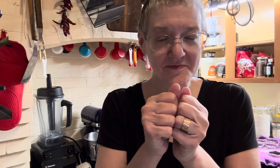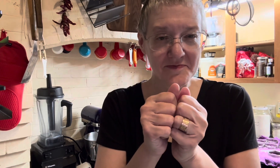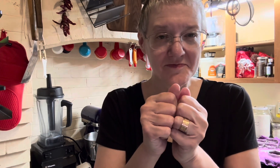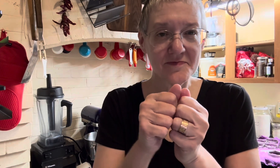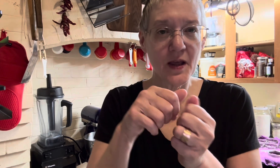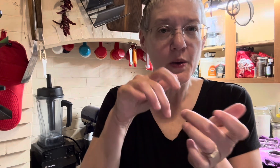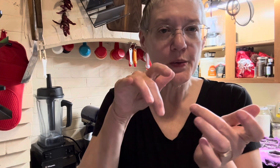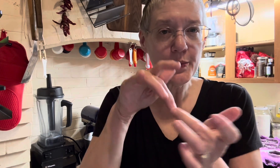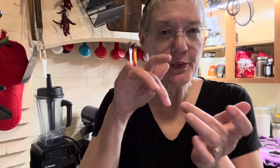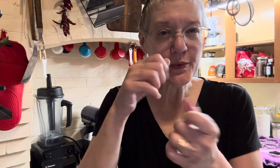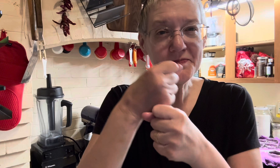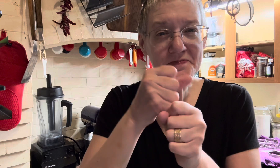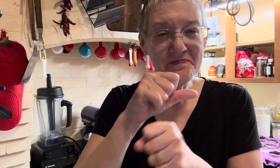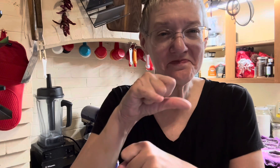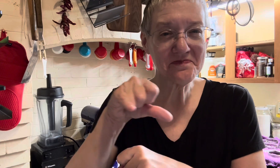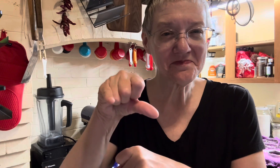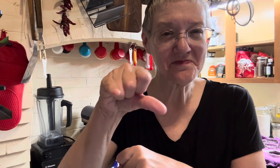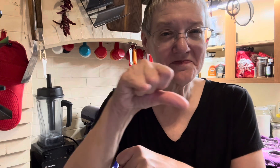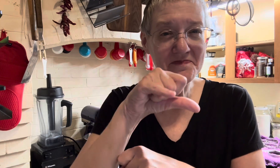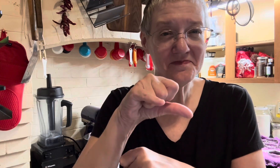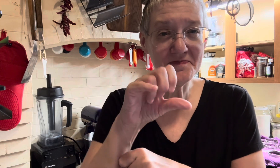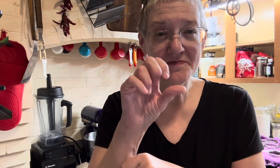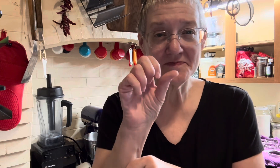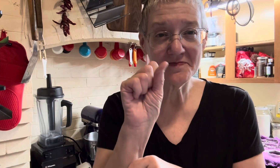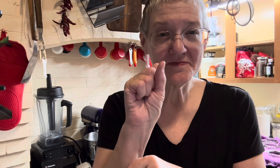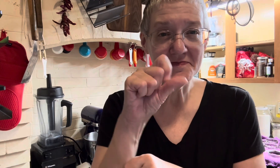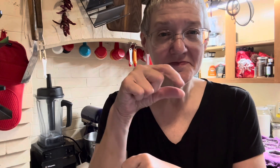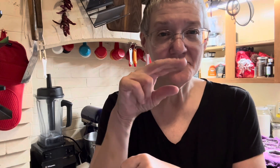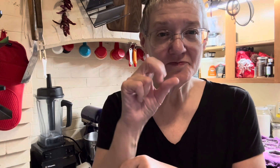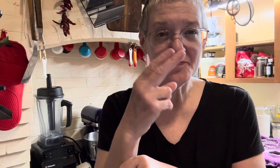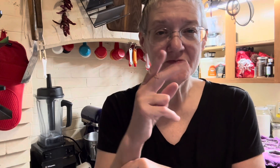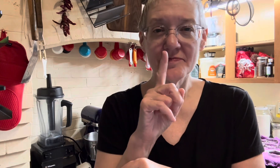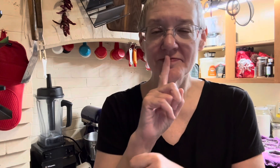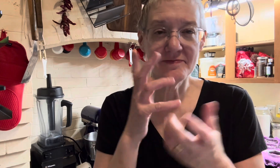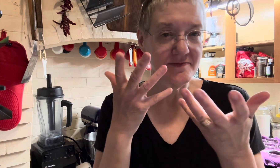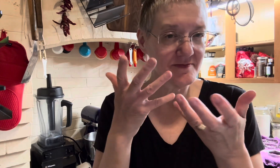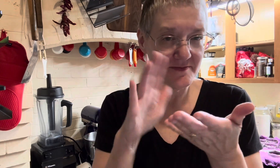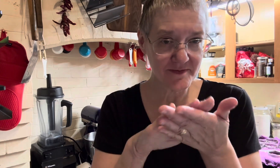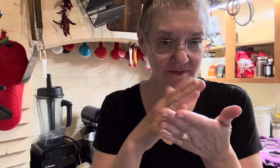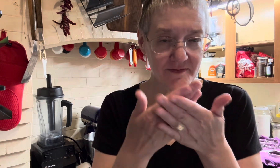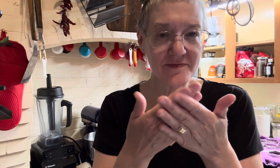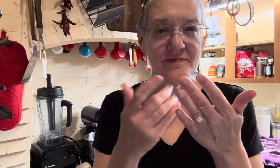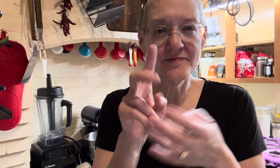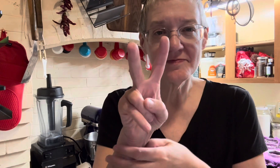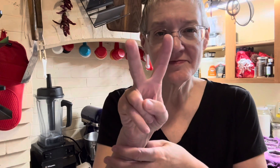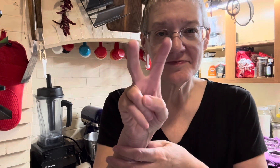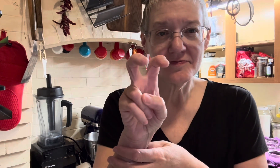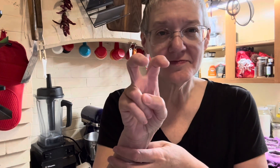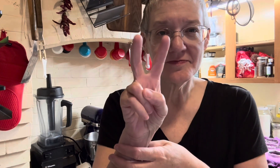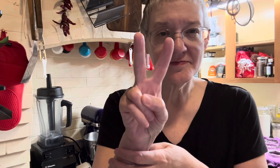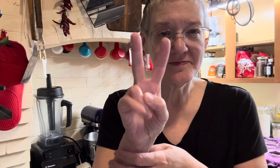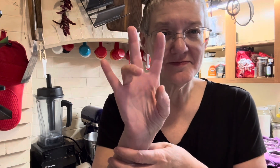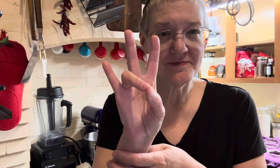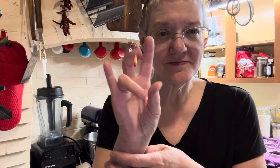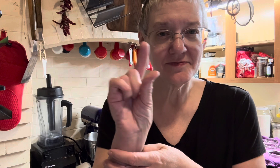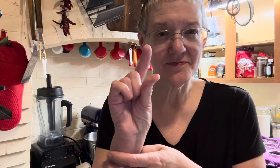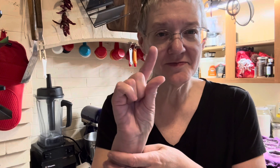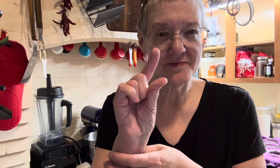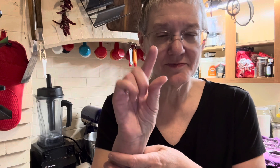together. And I'll blend that up into like a sauce. The squash has already been roasted, so